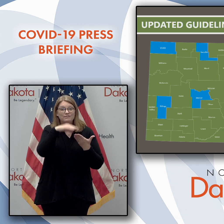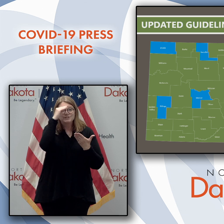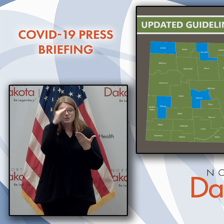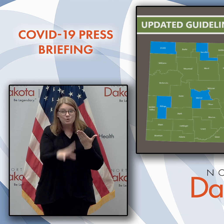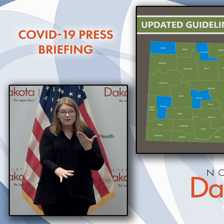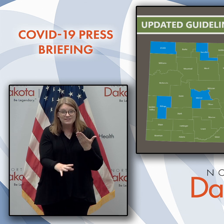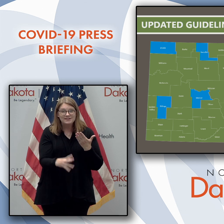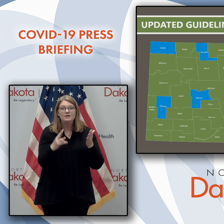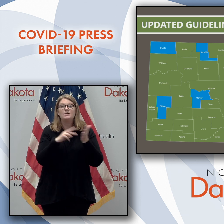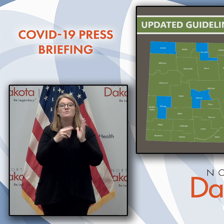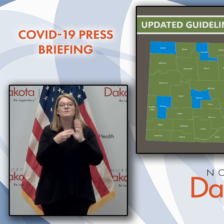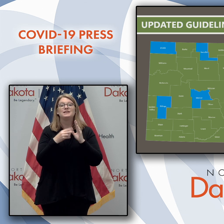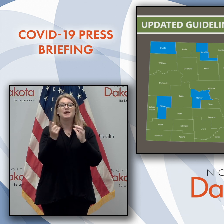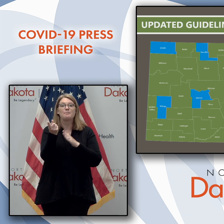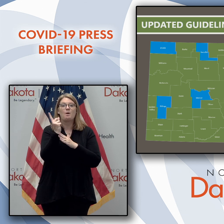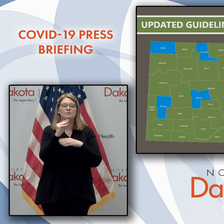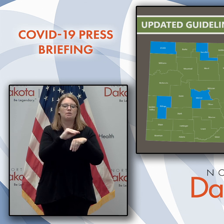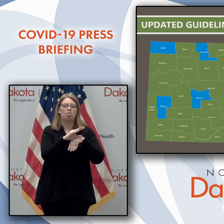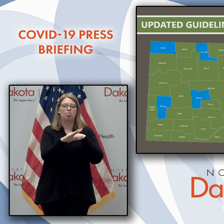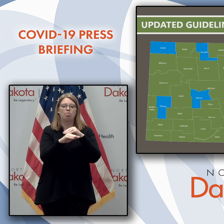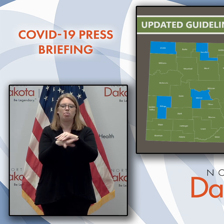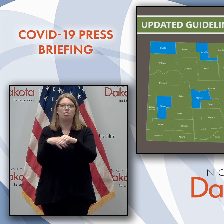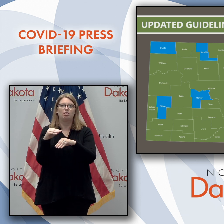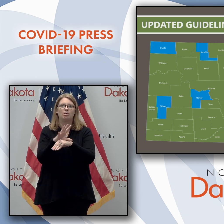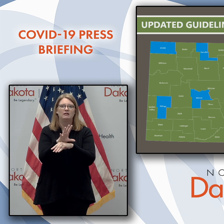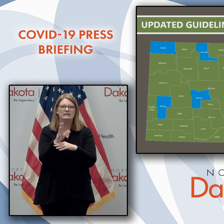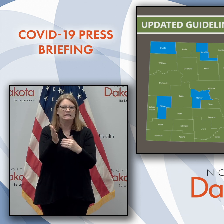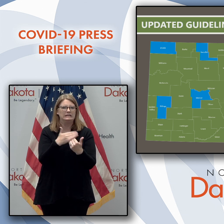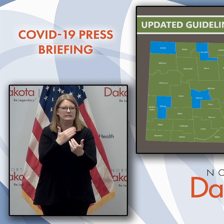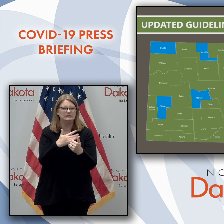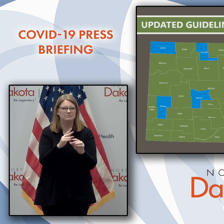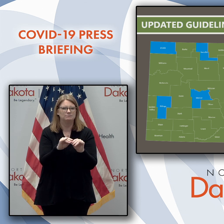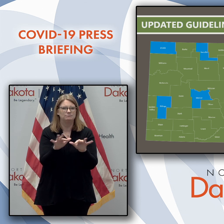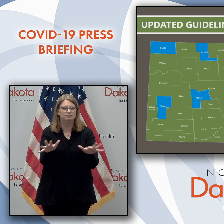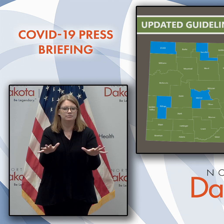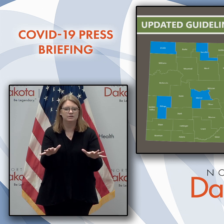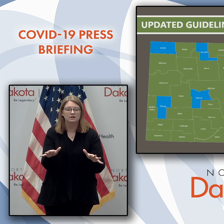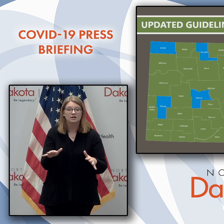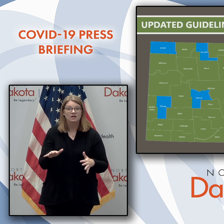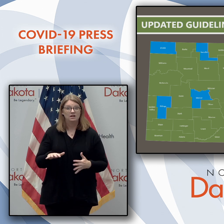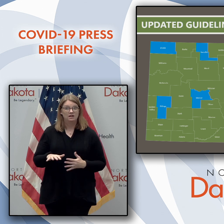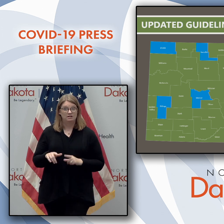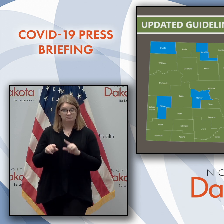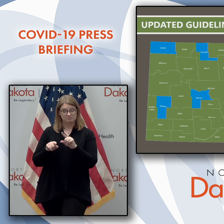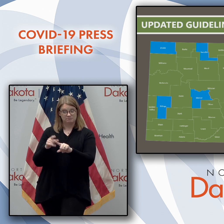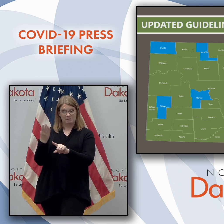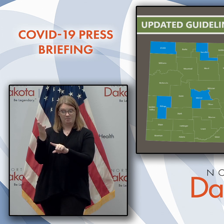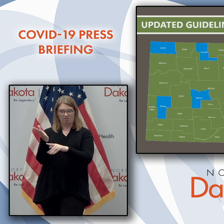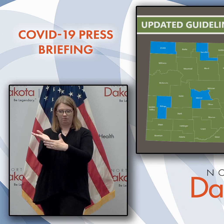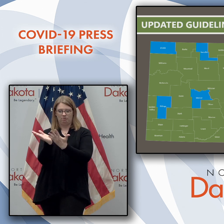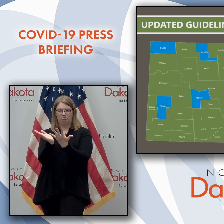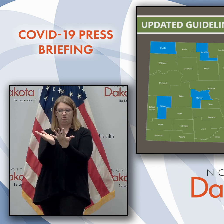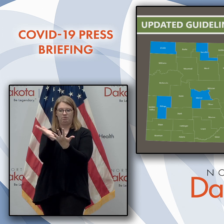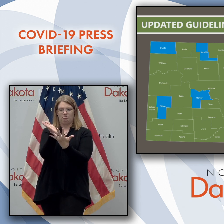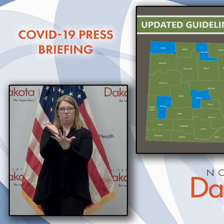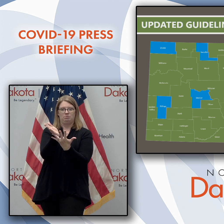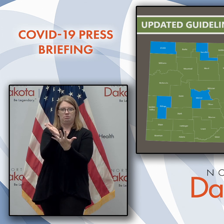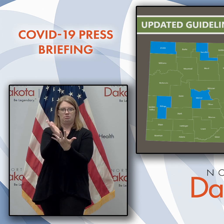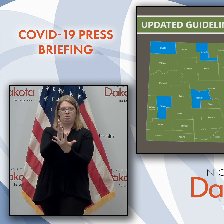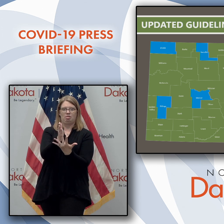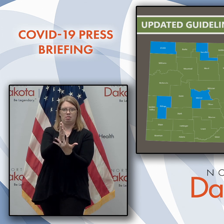more transmissible moments, and we would not want a blue to turn back into a green. And so